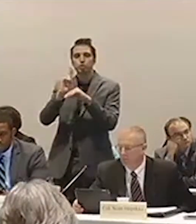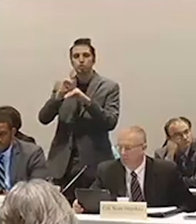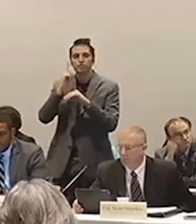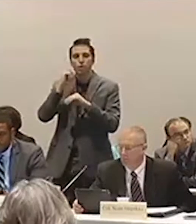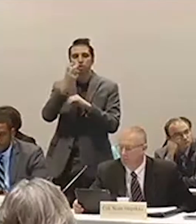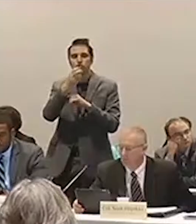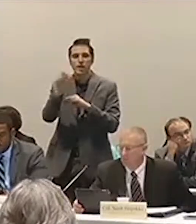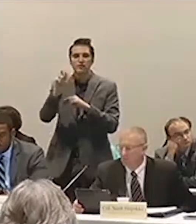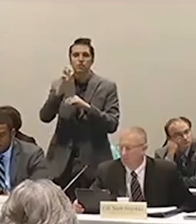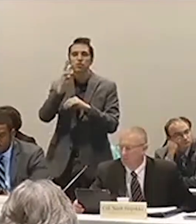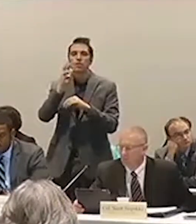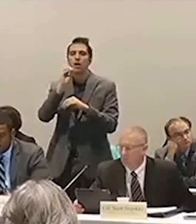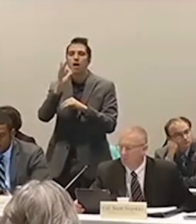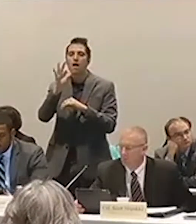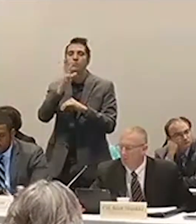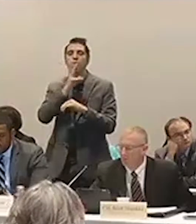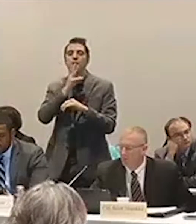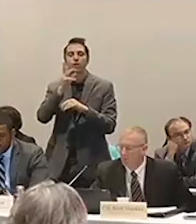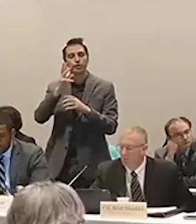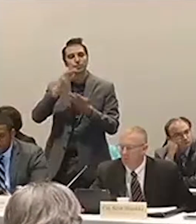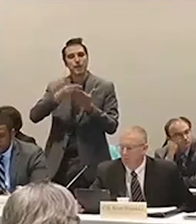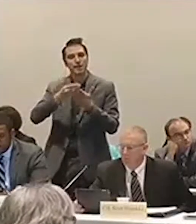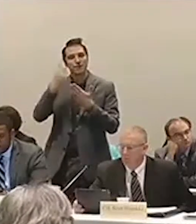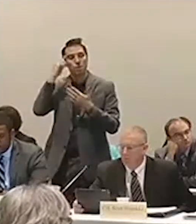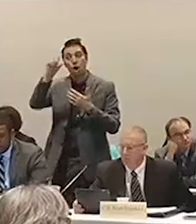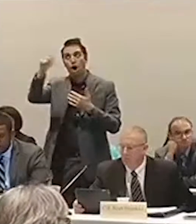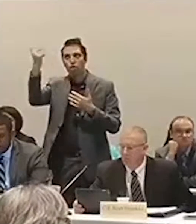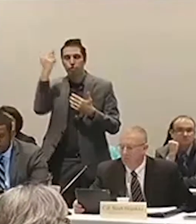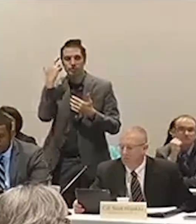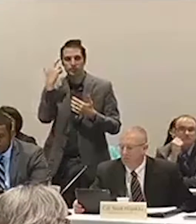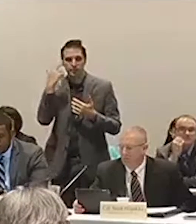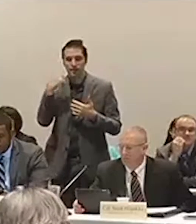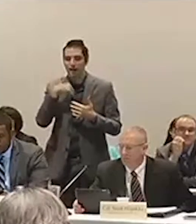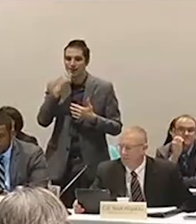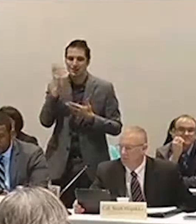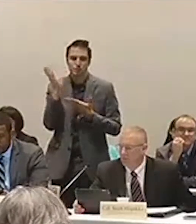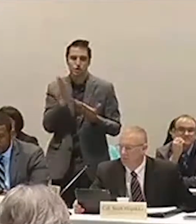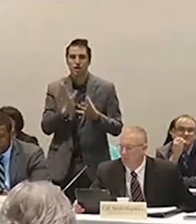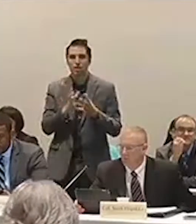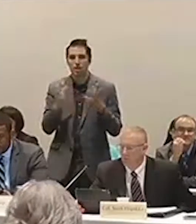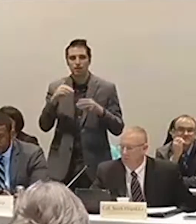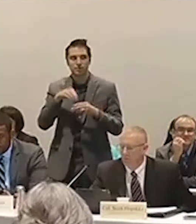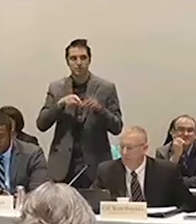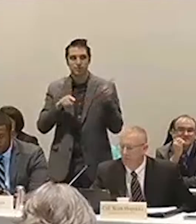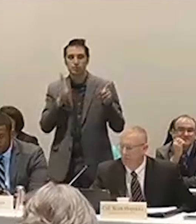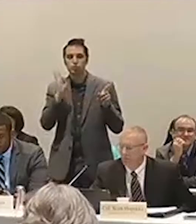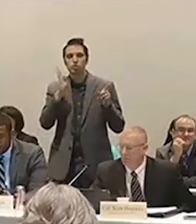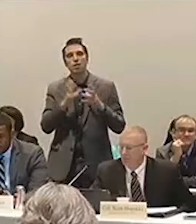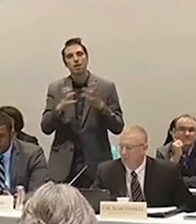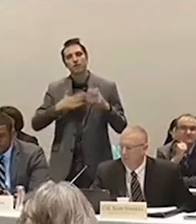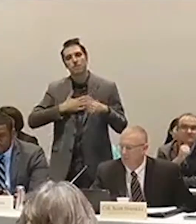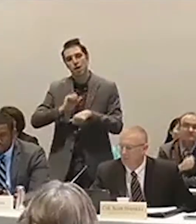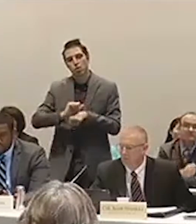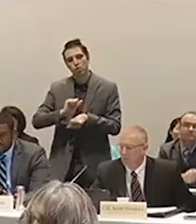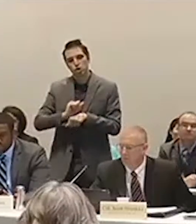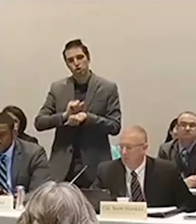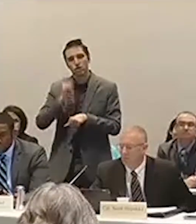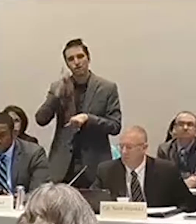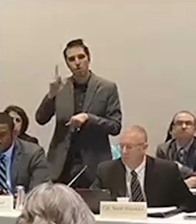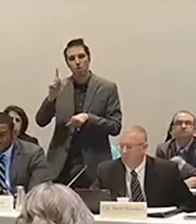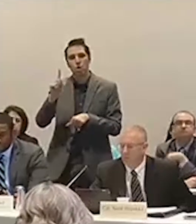water funds to other purposes. I didn't bring a lot in this presentation, but a lot of my work is focused on sort of the